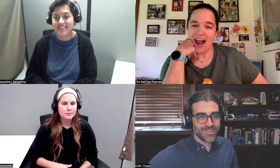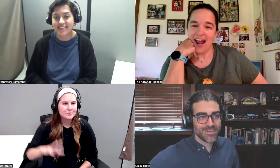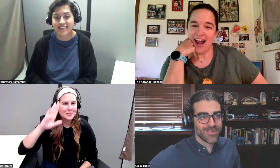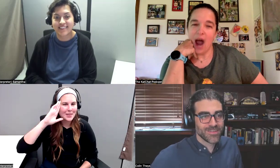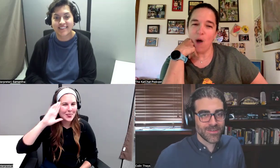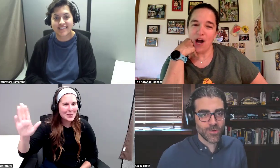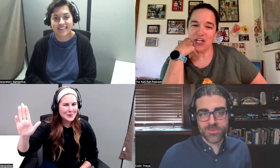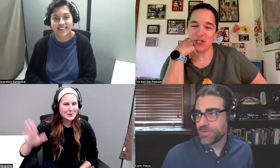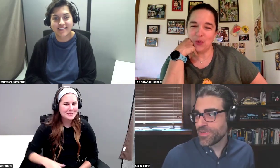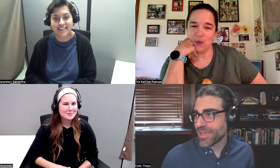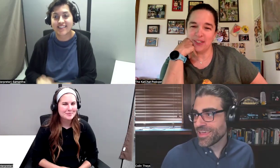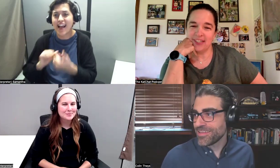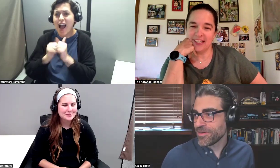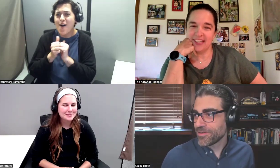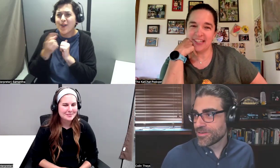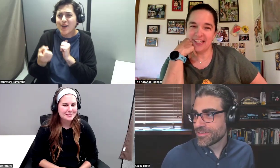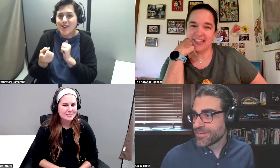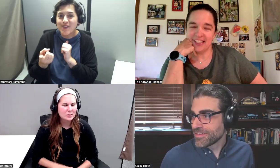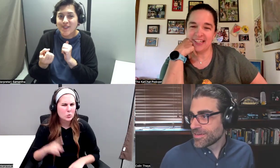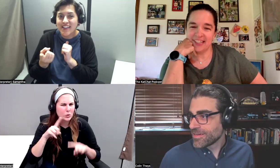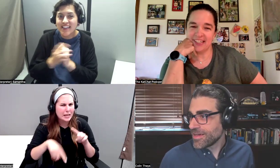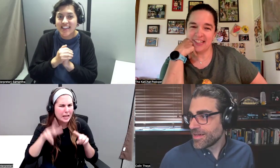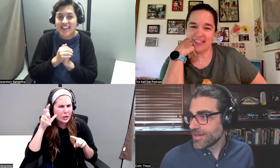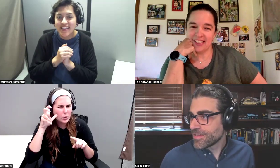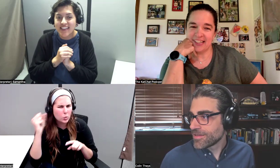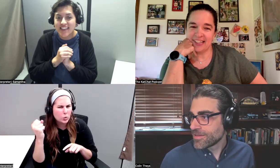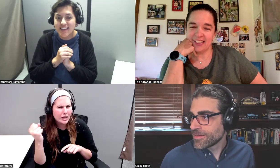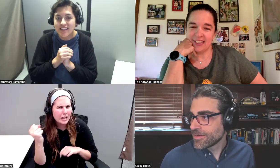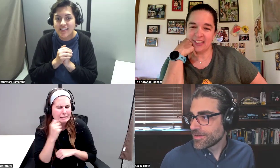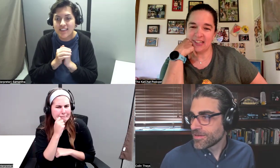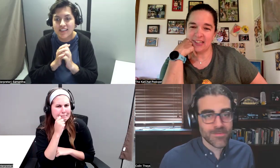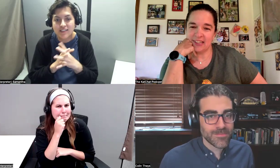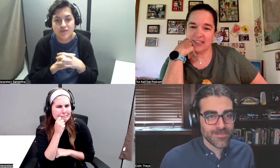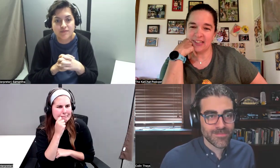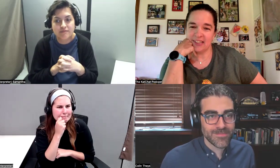Hello. How are Oops, in fact, I you? can't hear you. Uh,